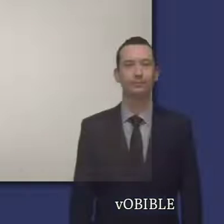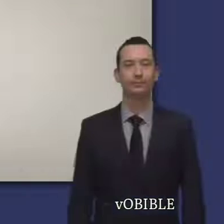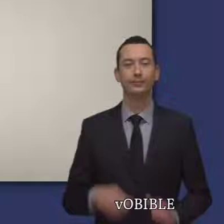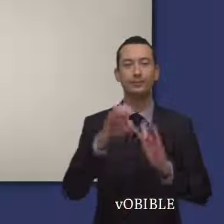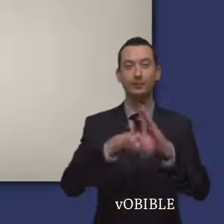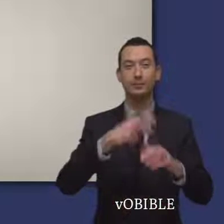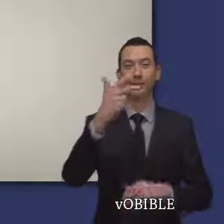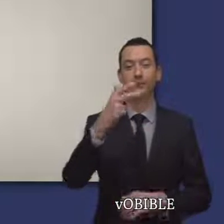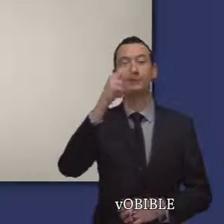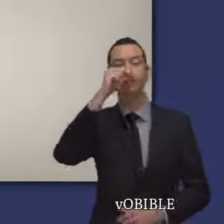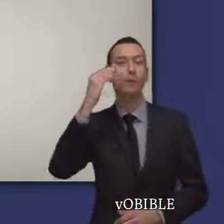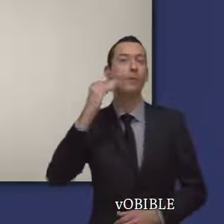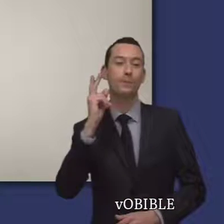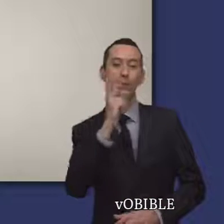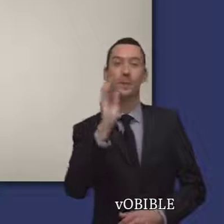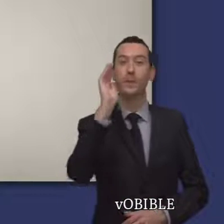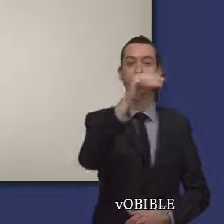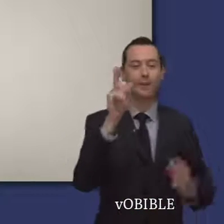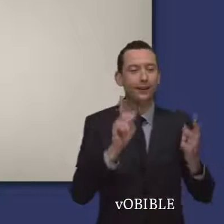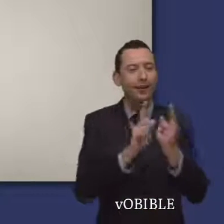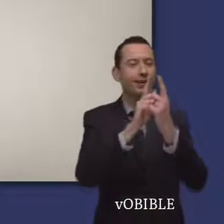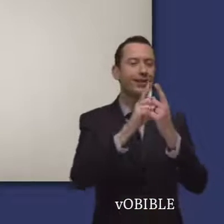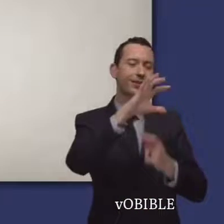8, the Shulamite girl returns to her home.